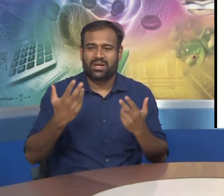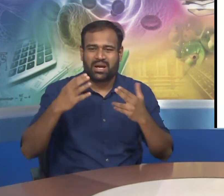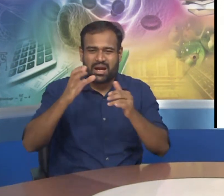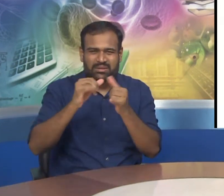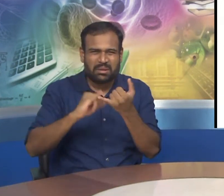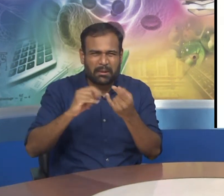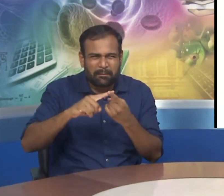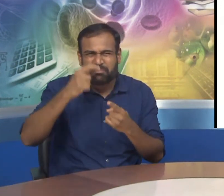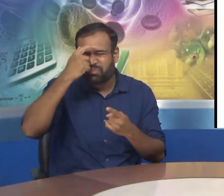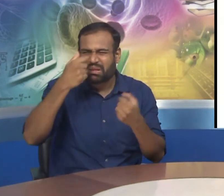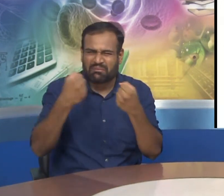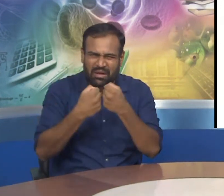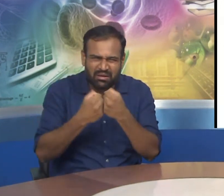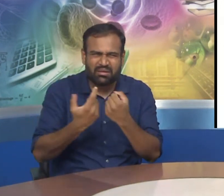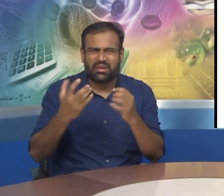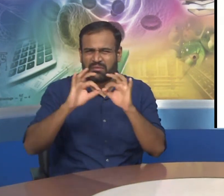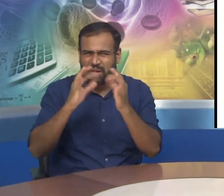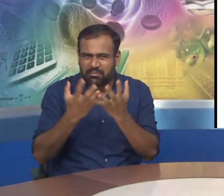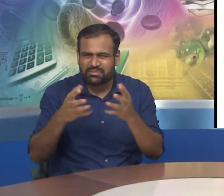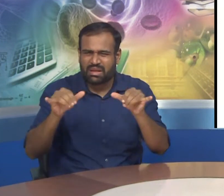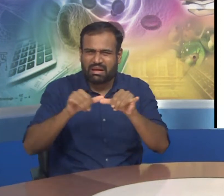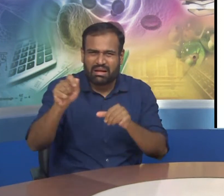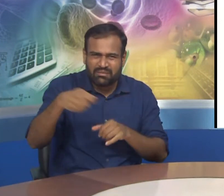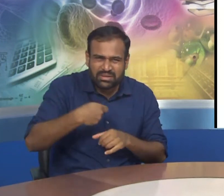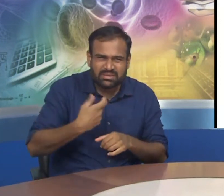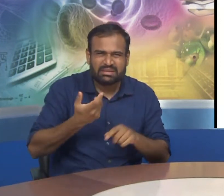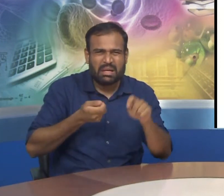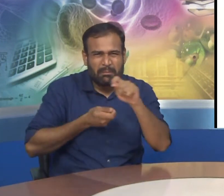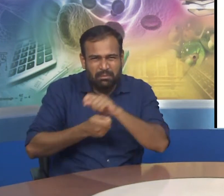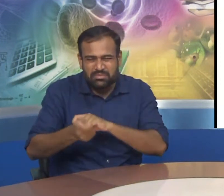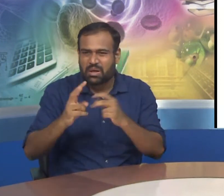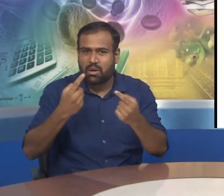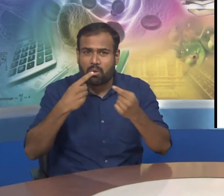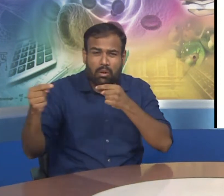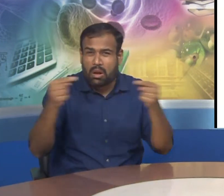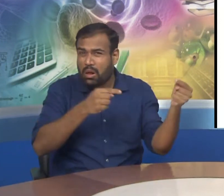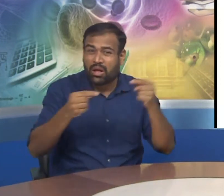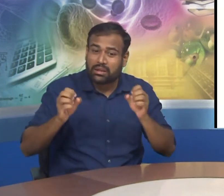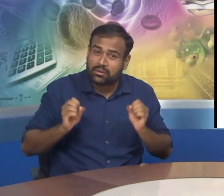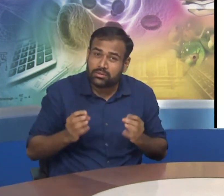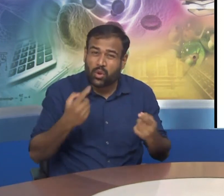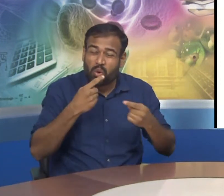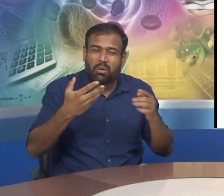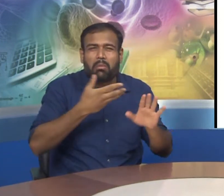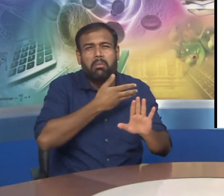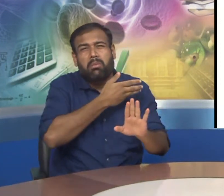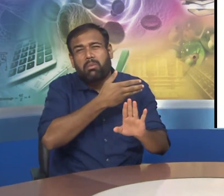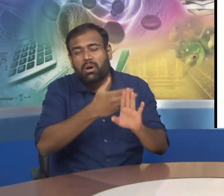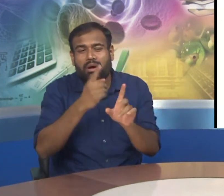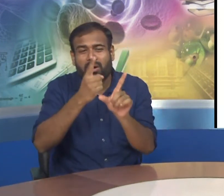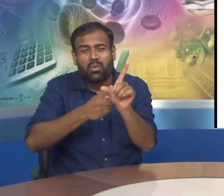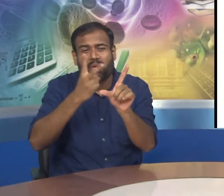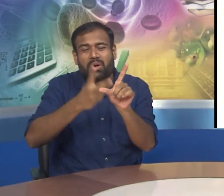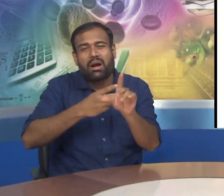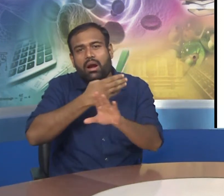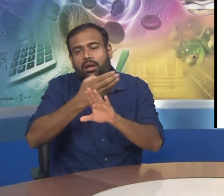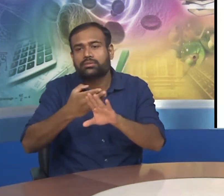It has two implications. All its decisions and judgments are cited as precedents in all courts